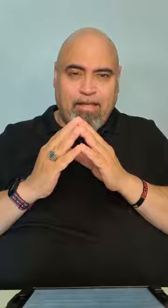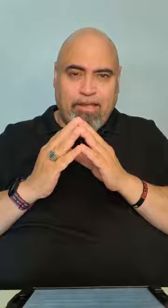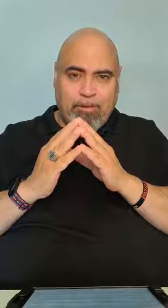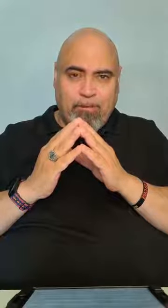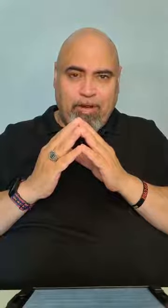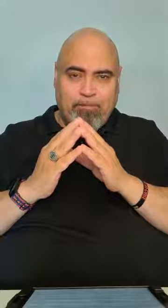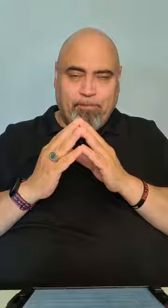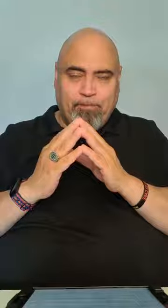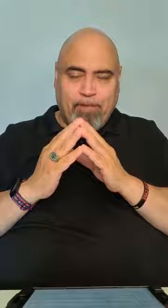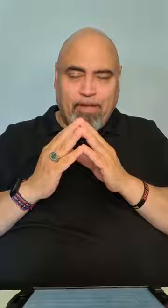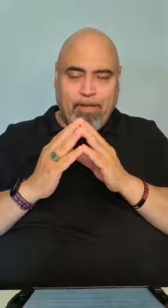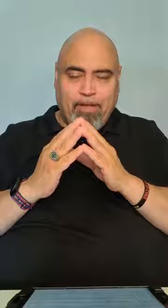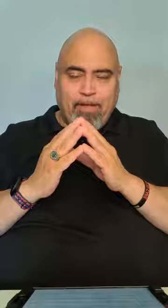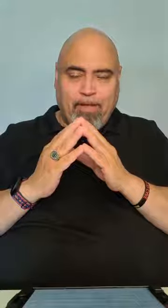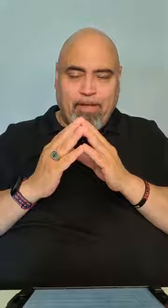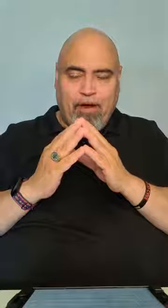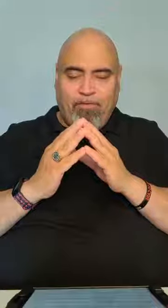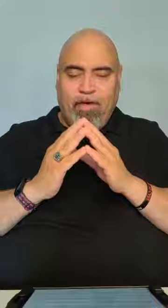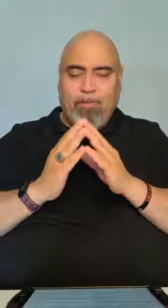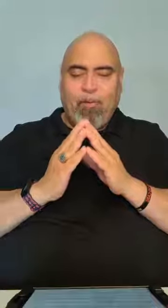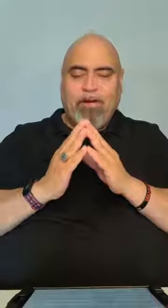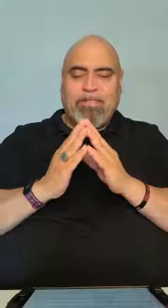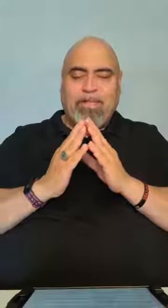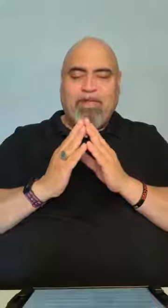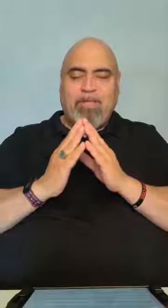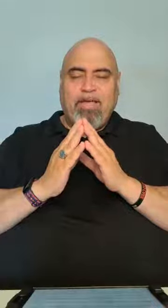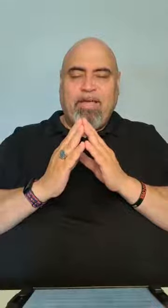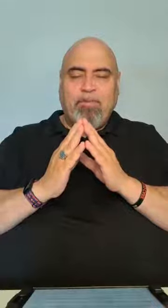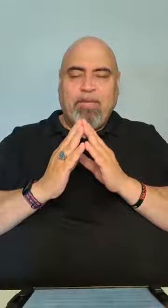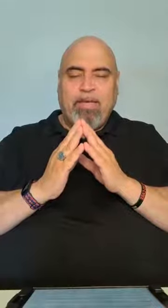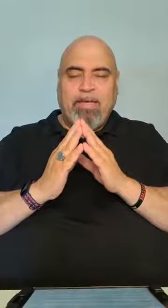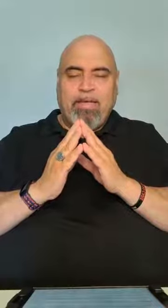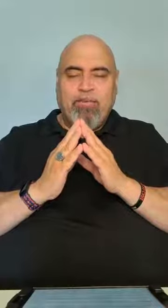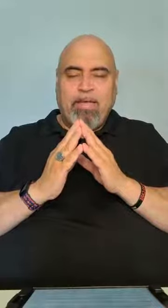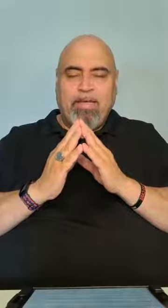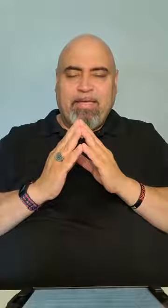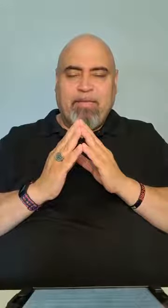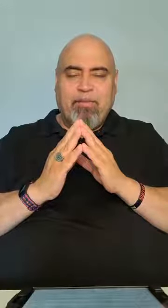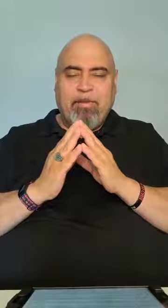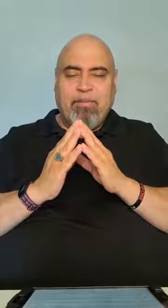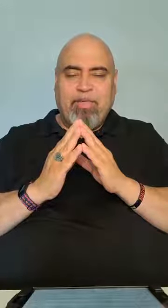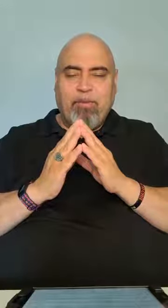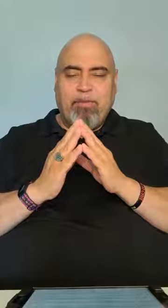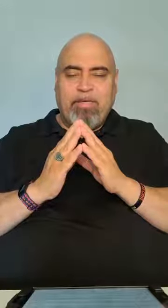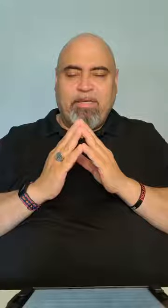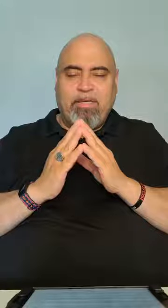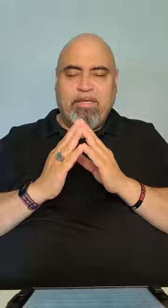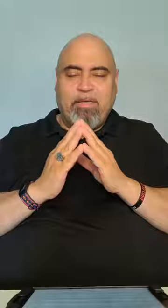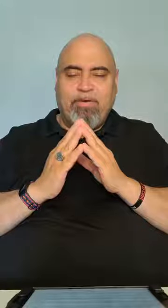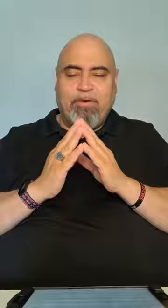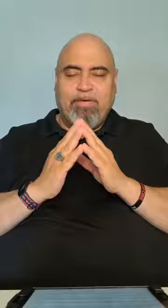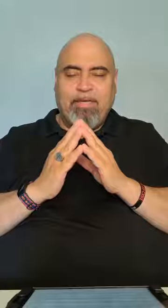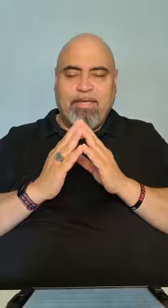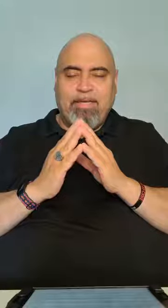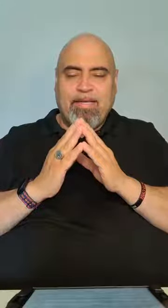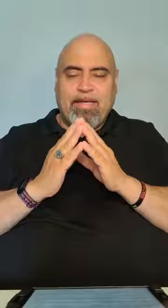Let us pray. Our Father who art in heaven, hallowed be thy name. Thy kingdom come, thy will be done on earth as